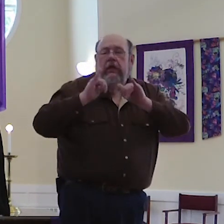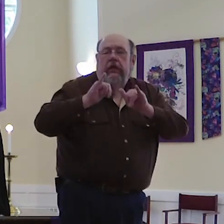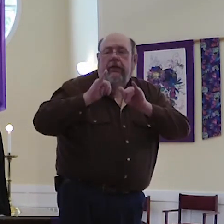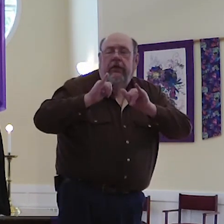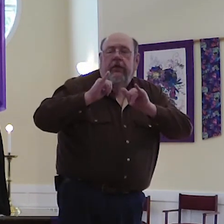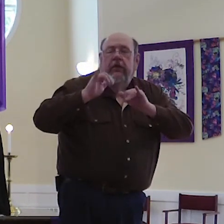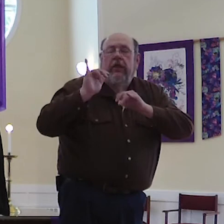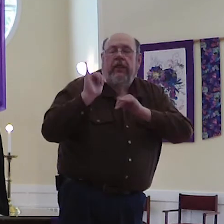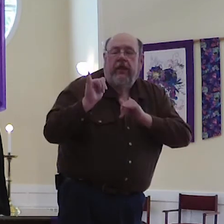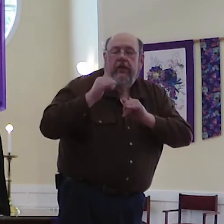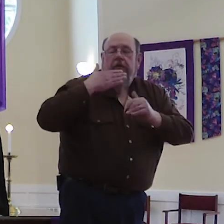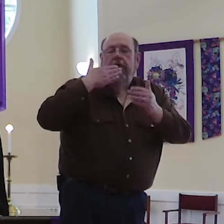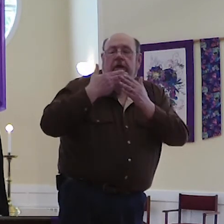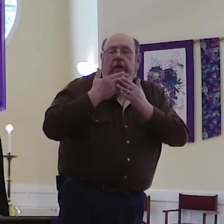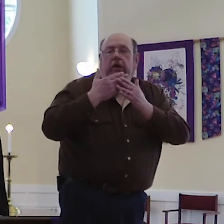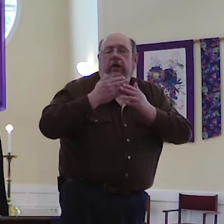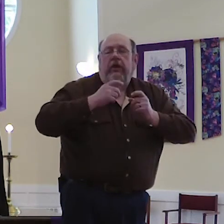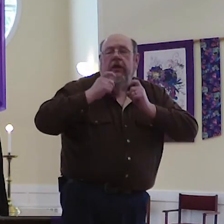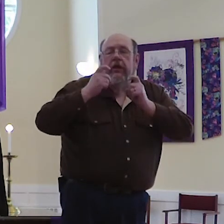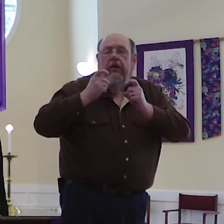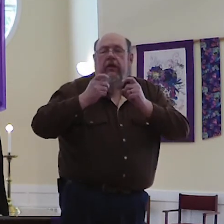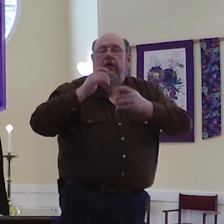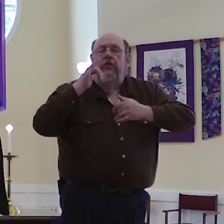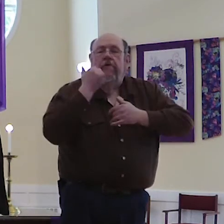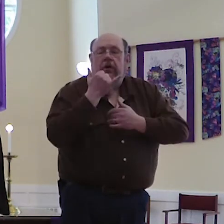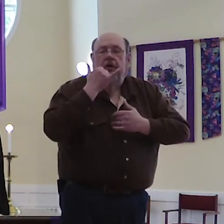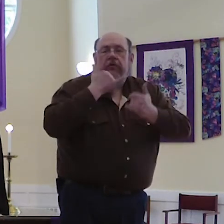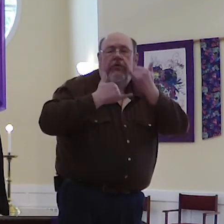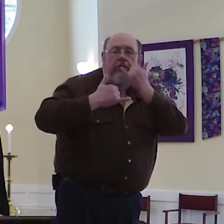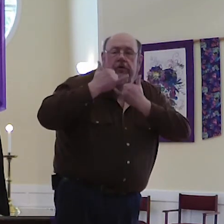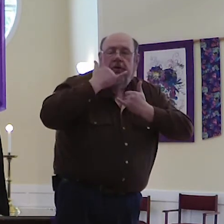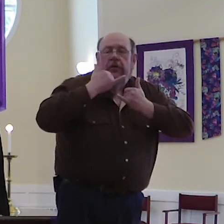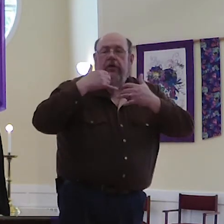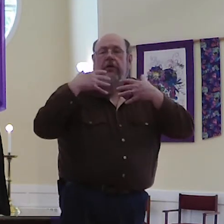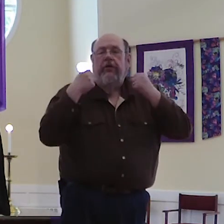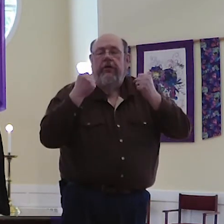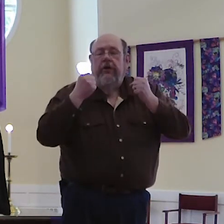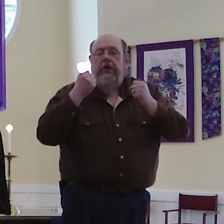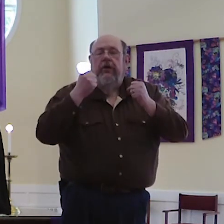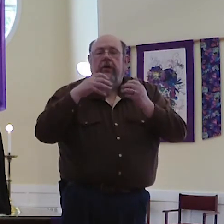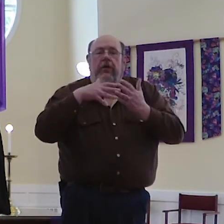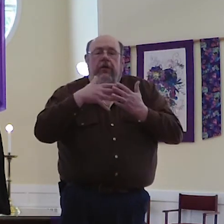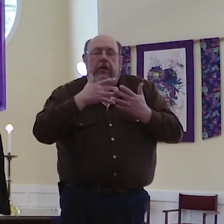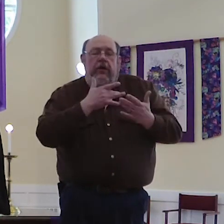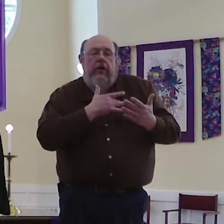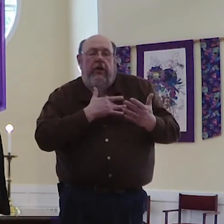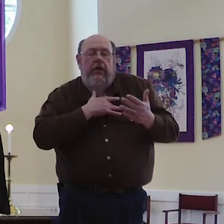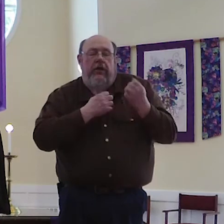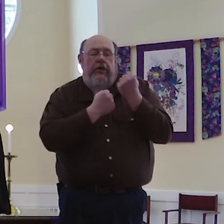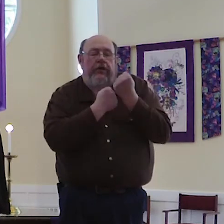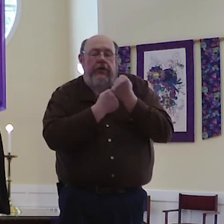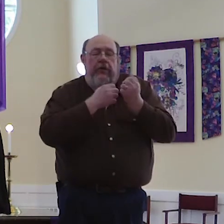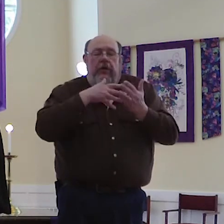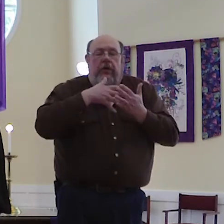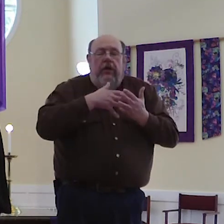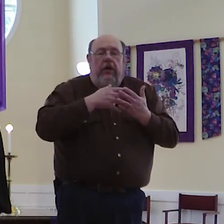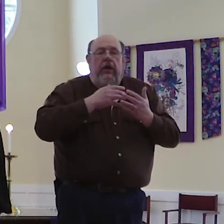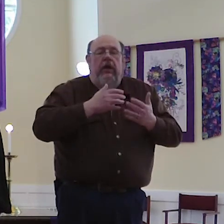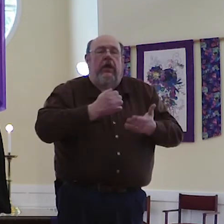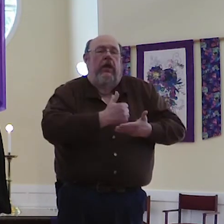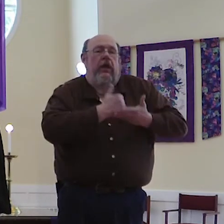good. Render to no one evil for evil. Strengthen the faint-hearted. Support the weak. Help the